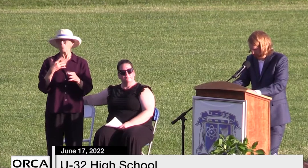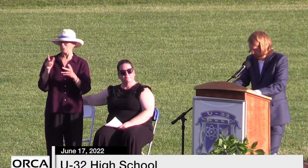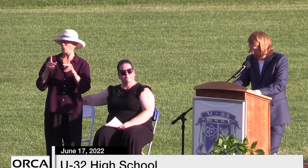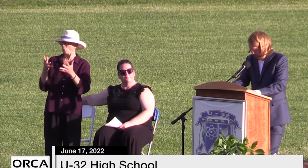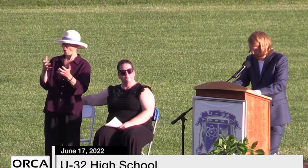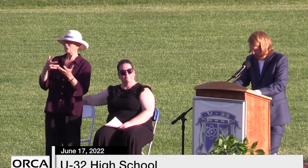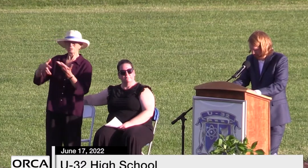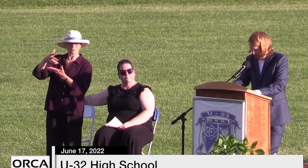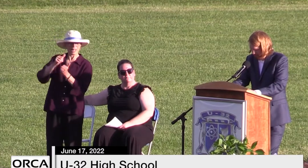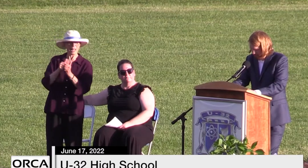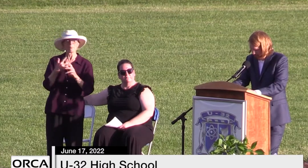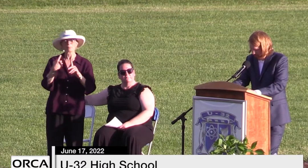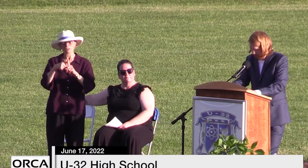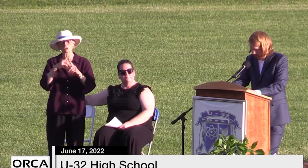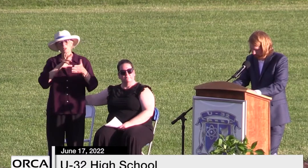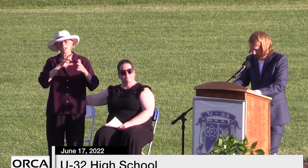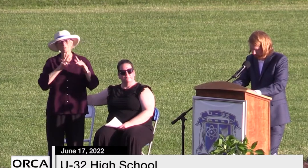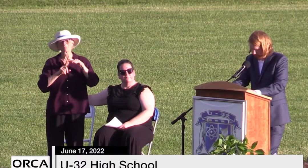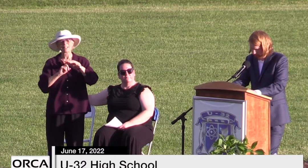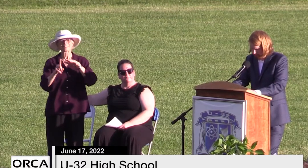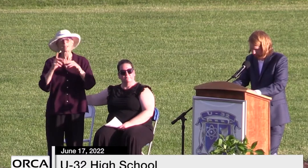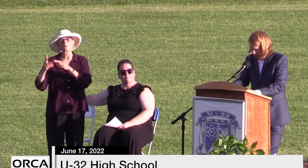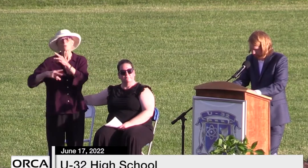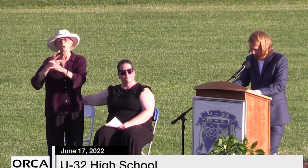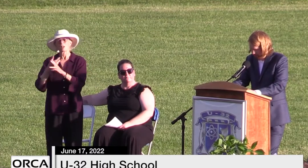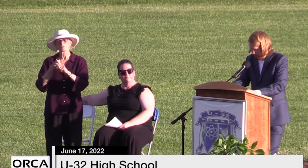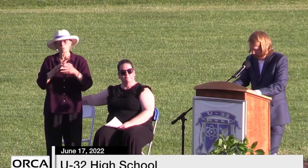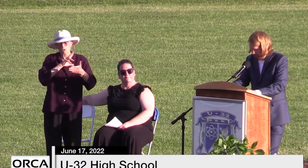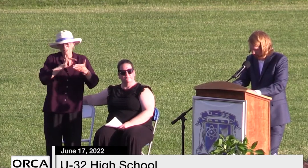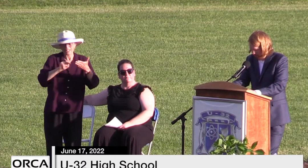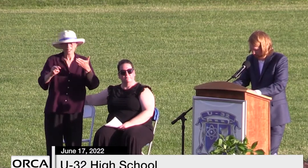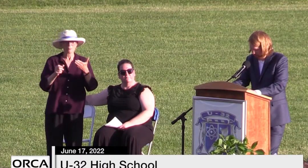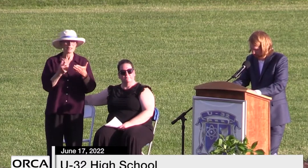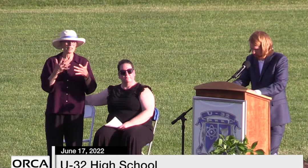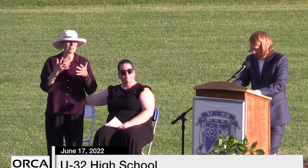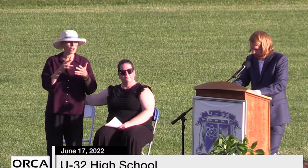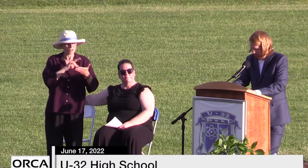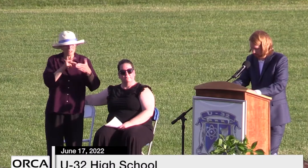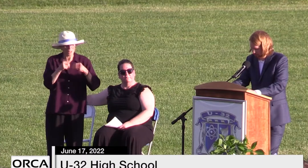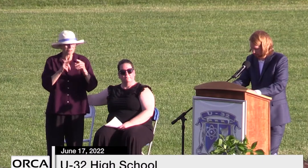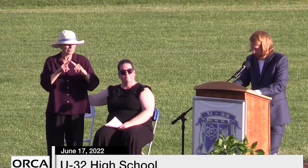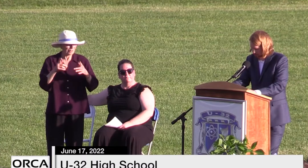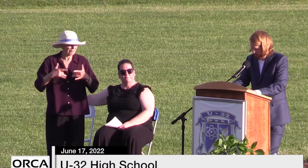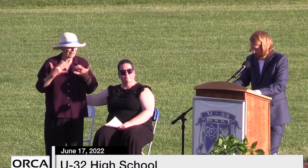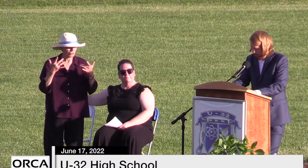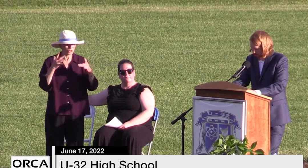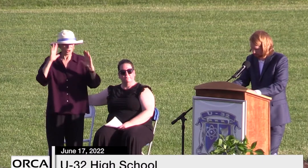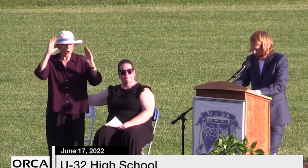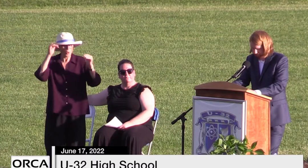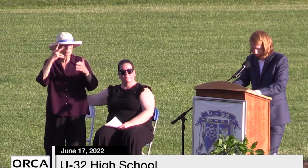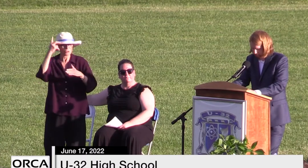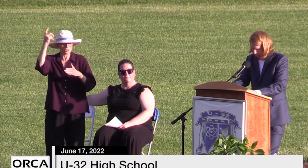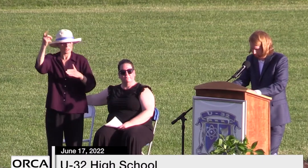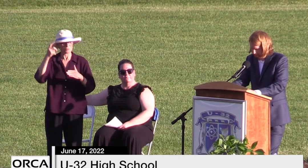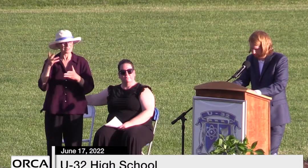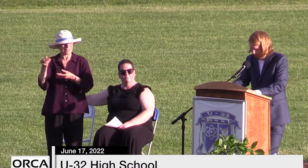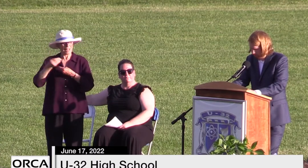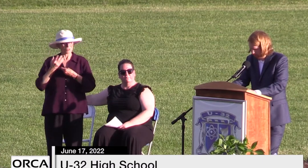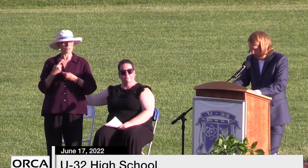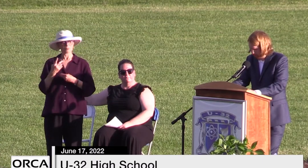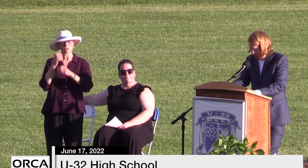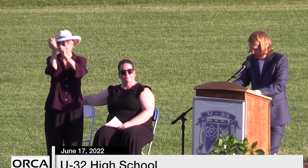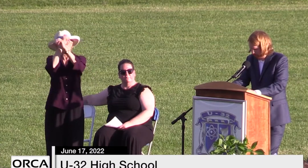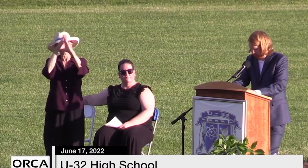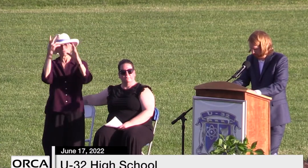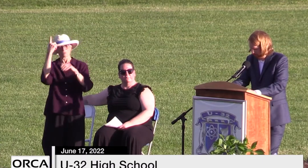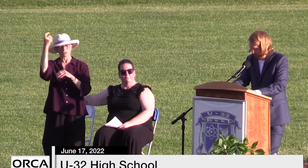find an escape through reading. The many stories she would read, the adventures and hopes and dreams, these gave her something to strive for.